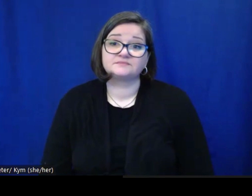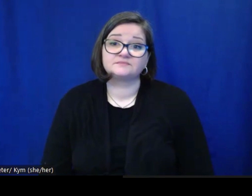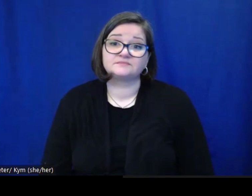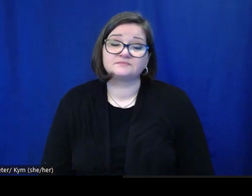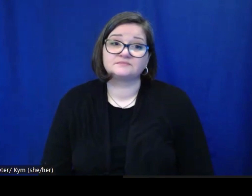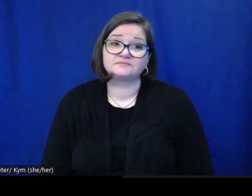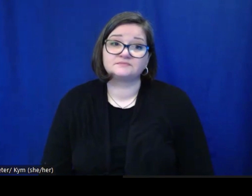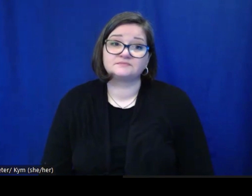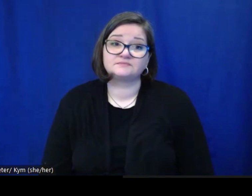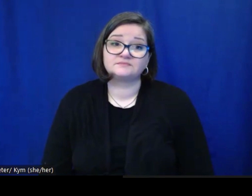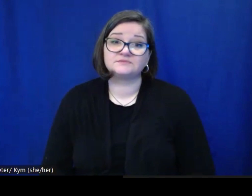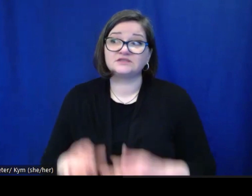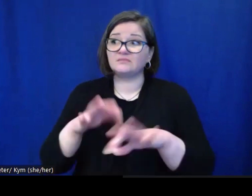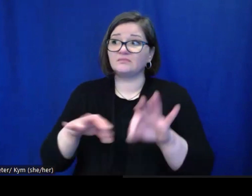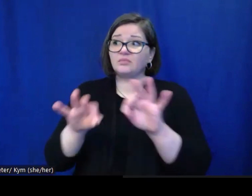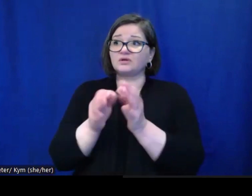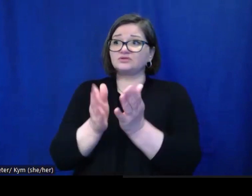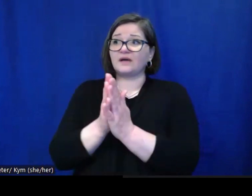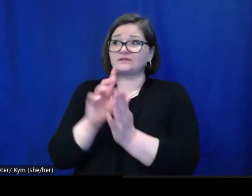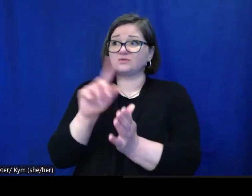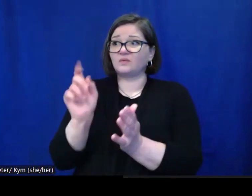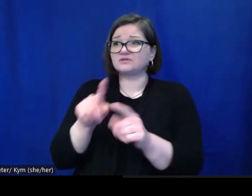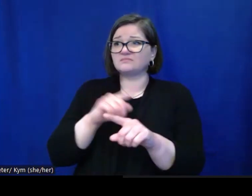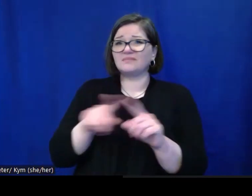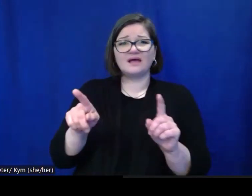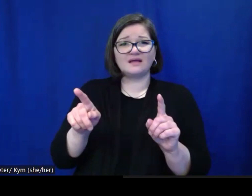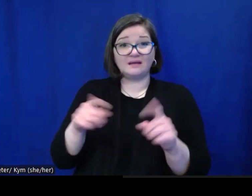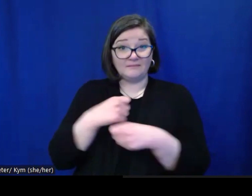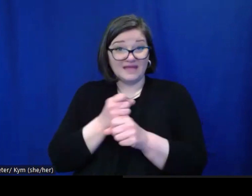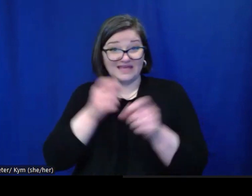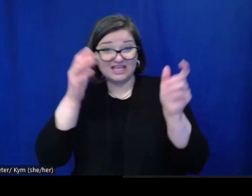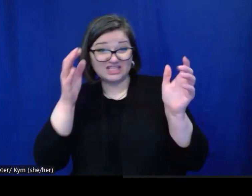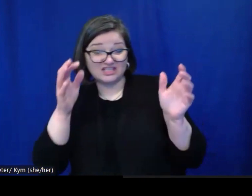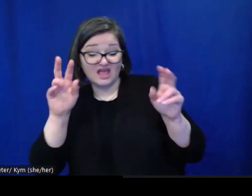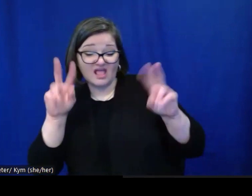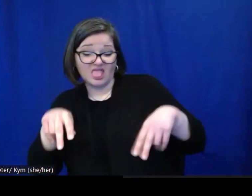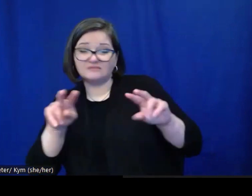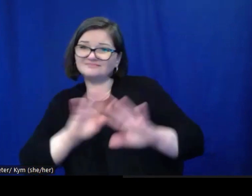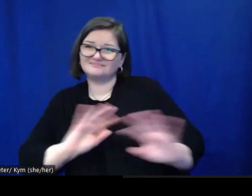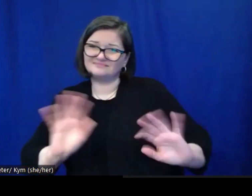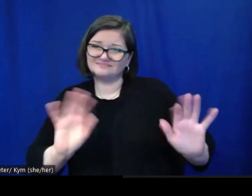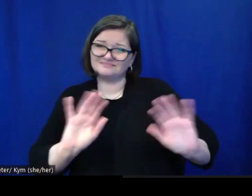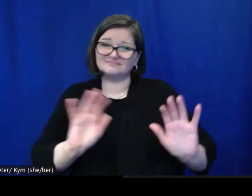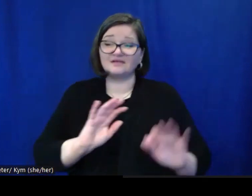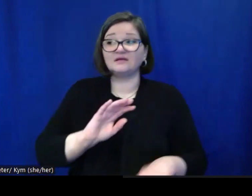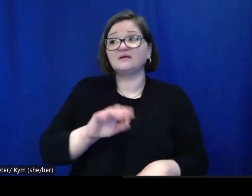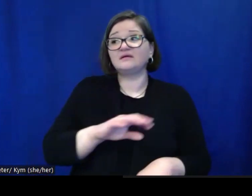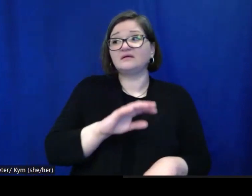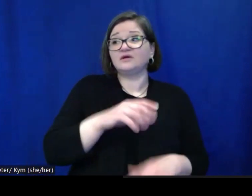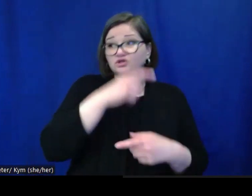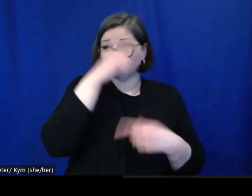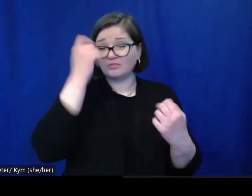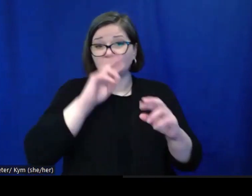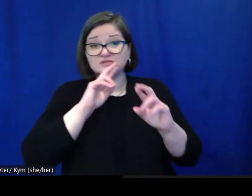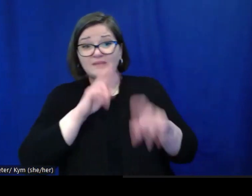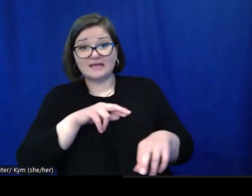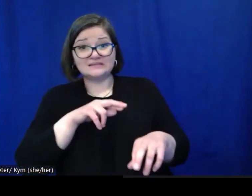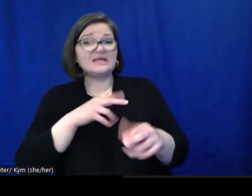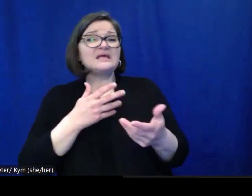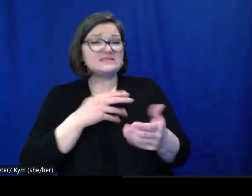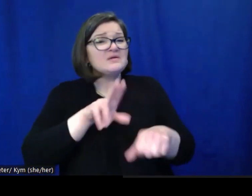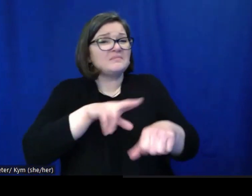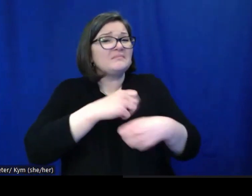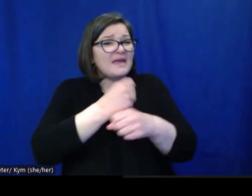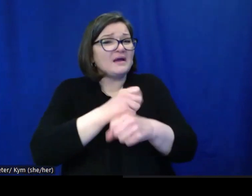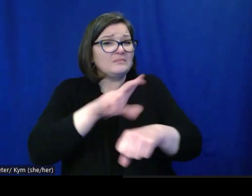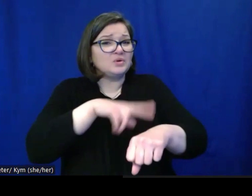Ask questions, but don't make judgments. Normalize the trauma reactions and responses. validate